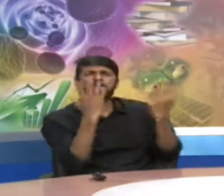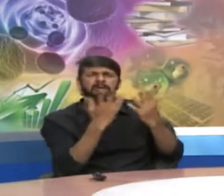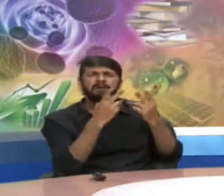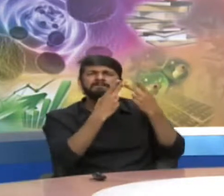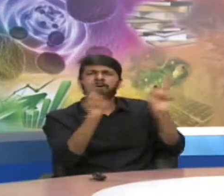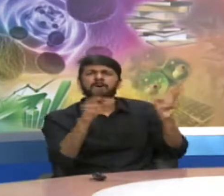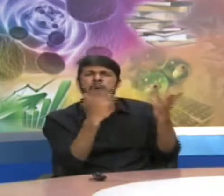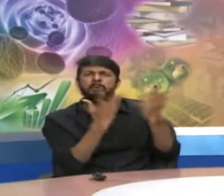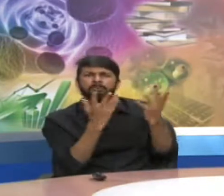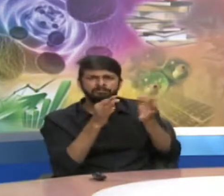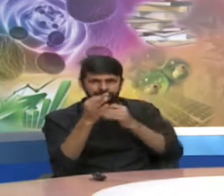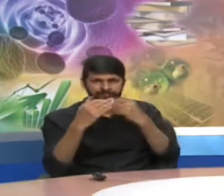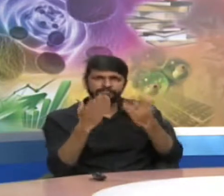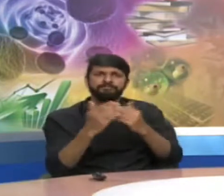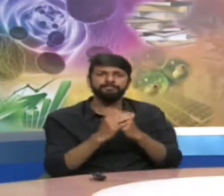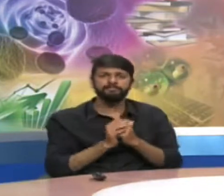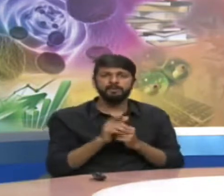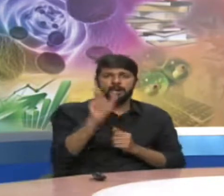both bulls painted